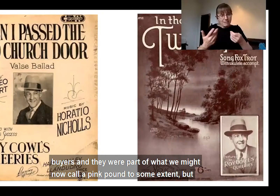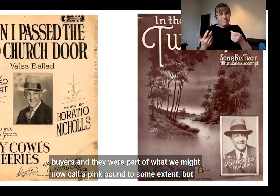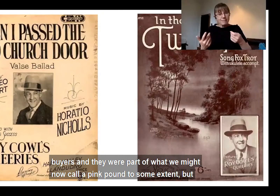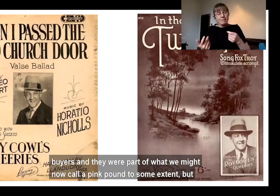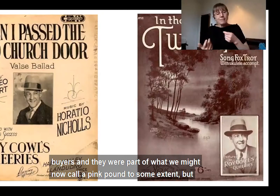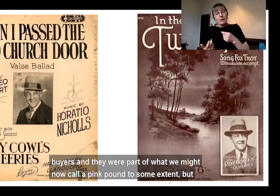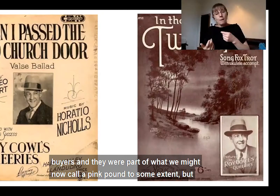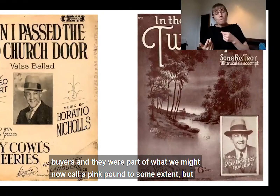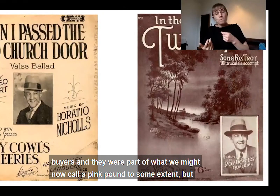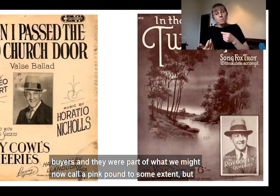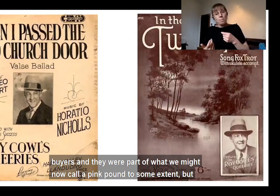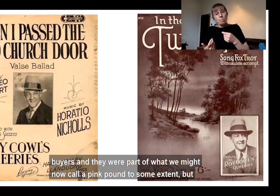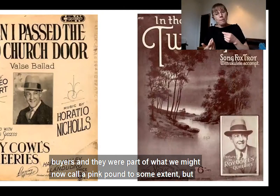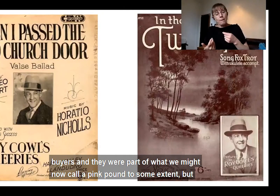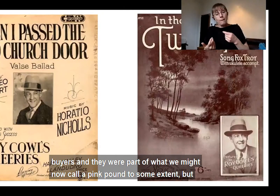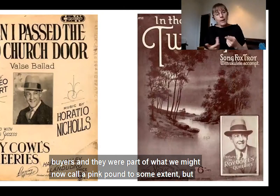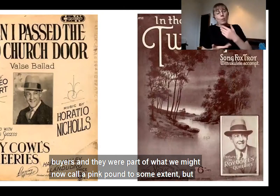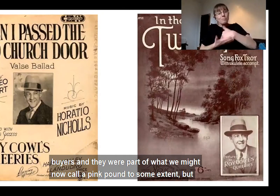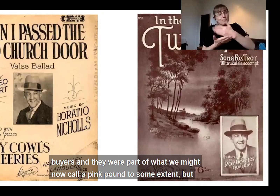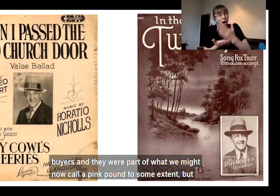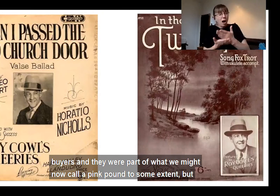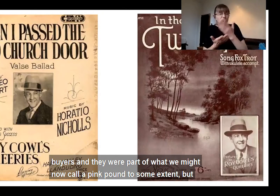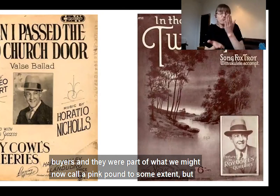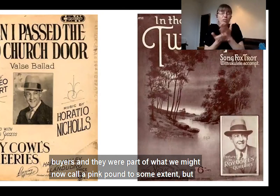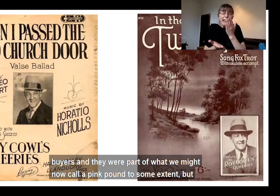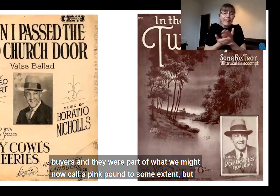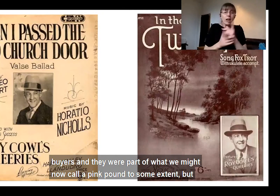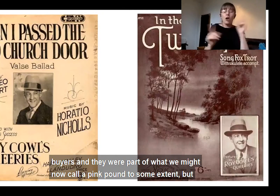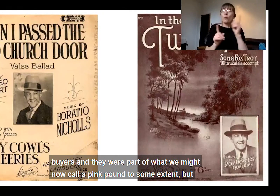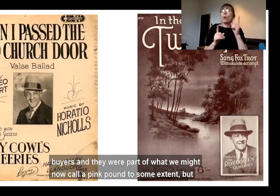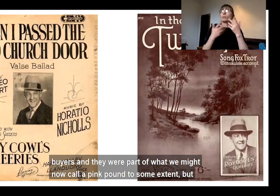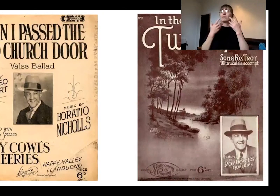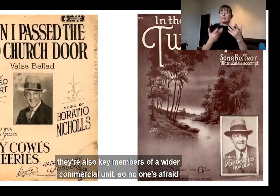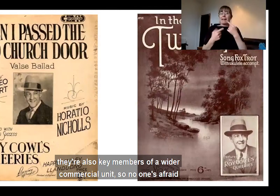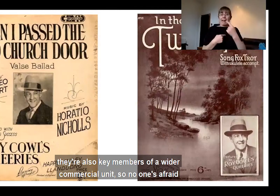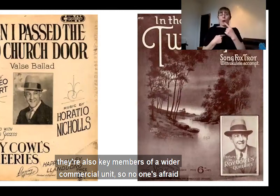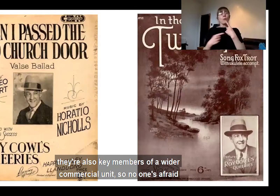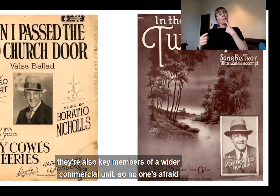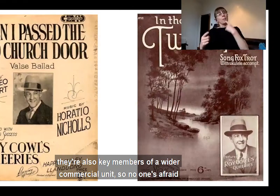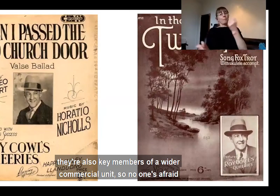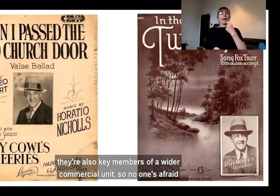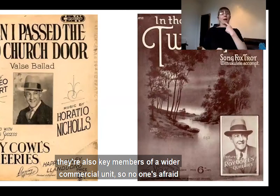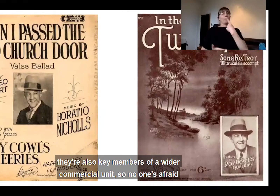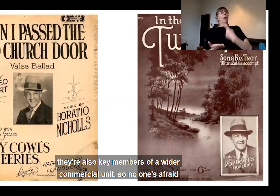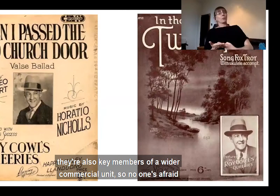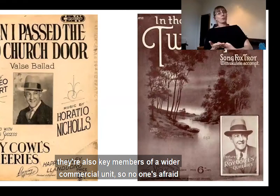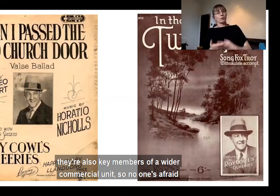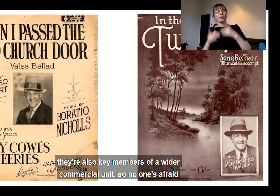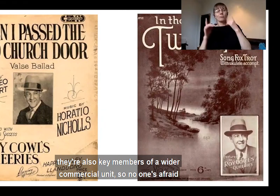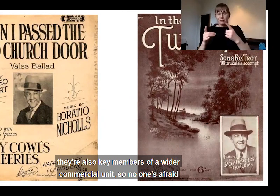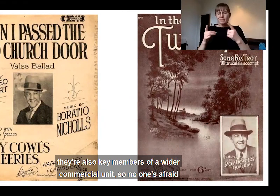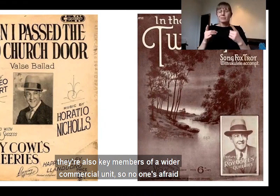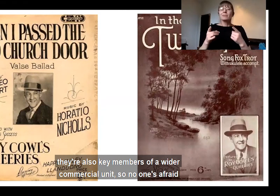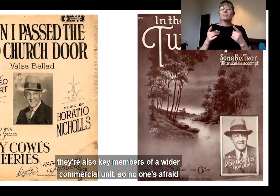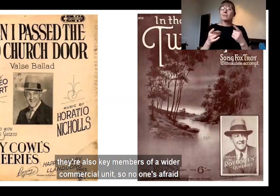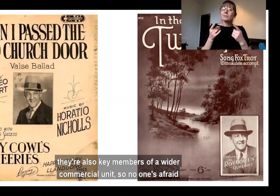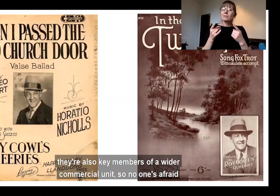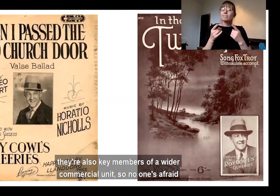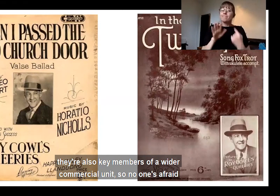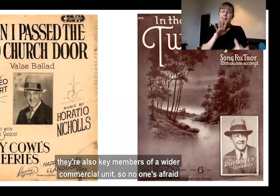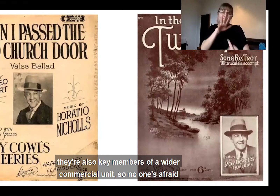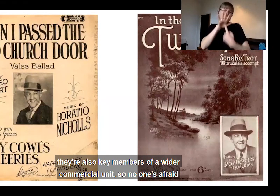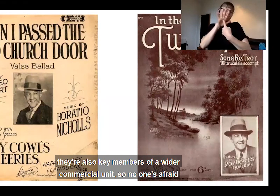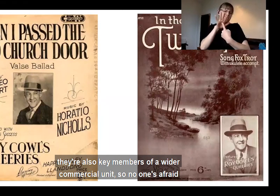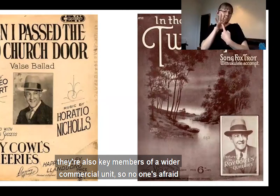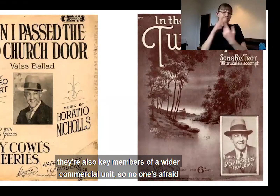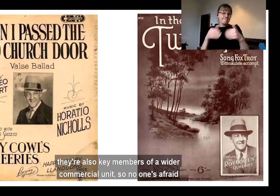were part, I suppose, of what we might now call a pink pound to some extent, but they're also key members